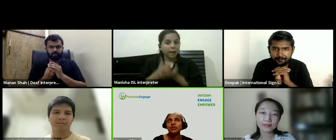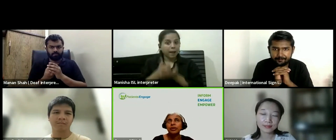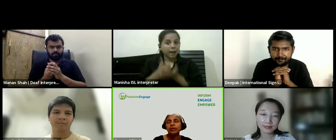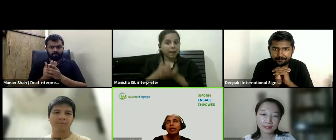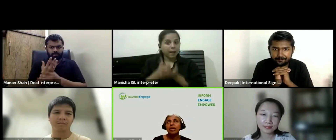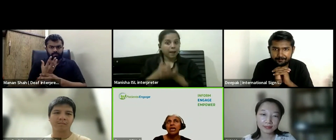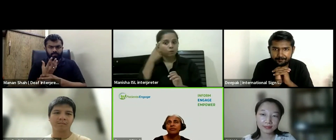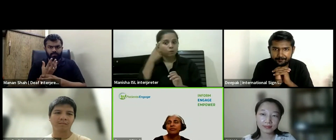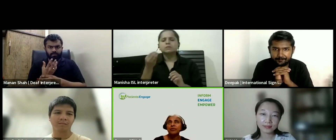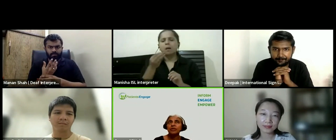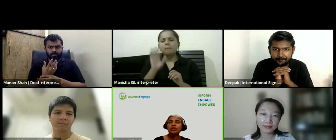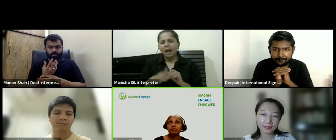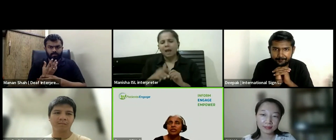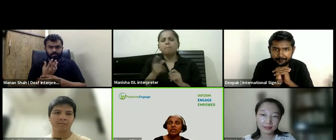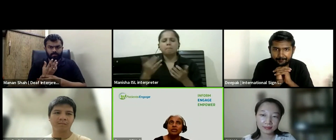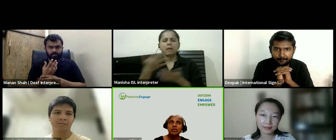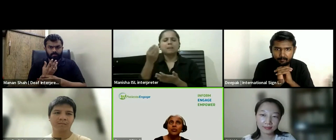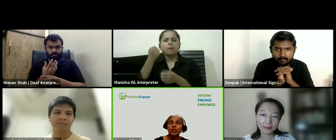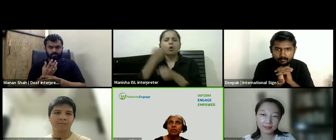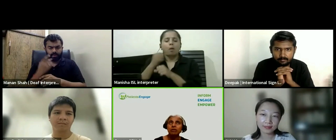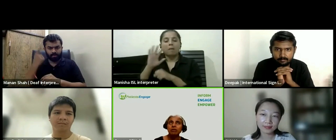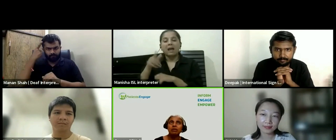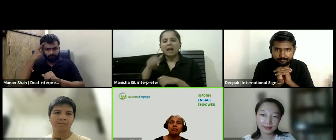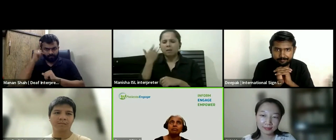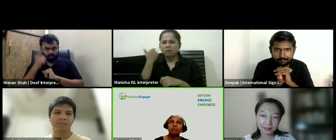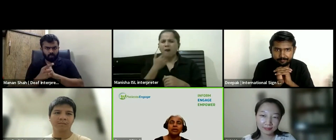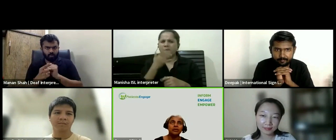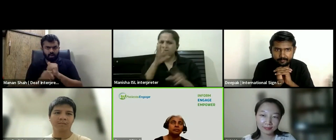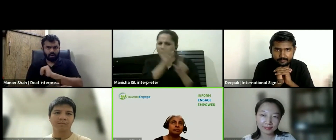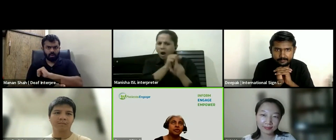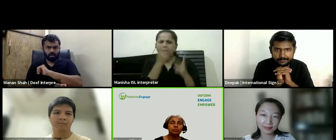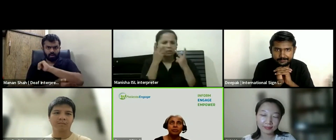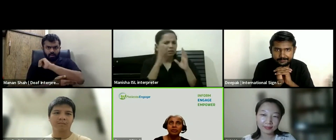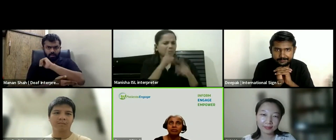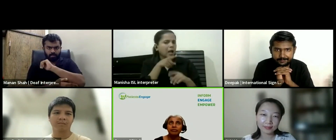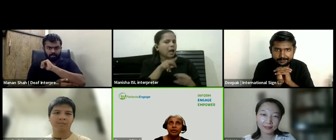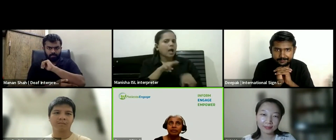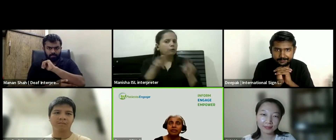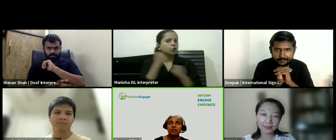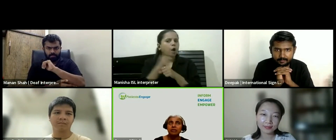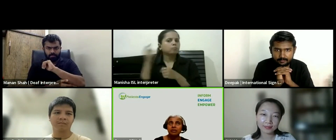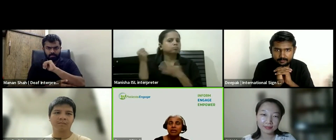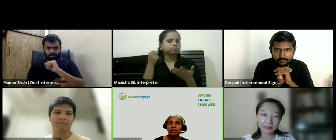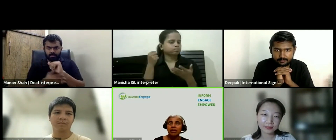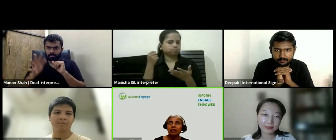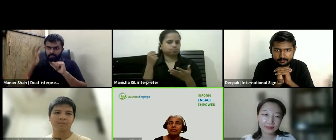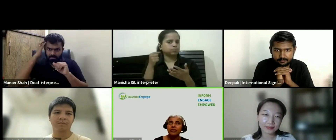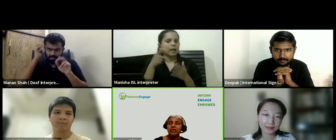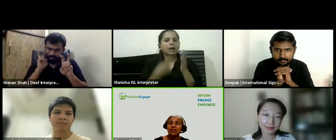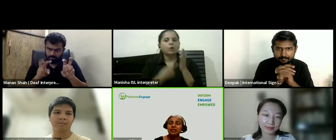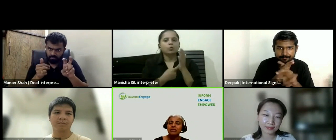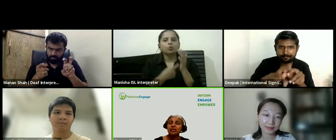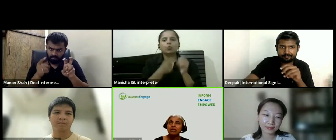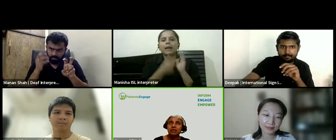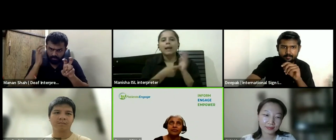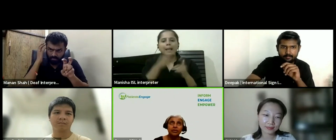there is some coverage, but as we found in conversations with the people with rare diseases and their caregivers,